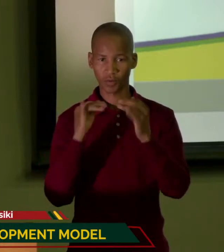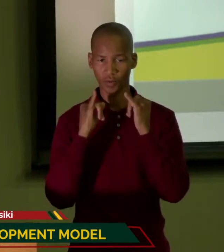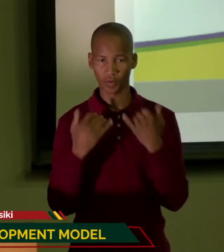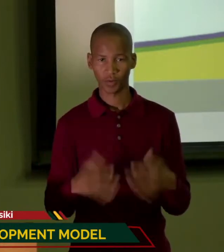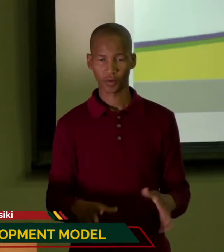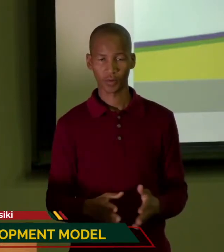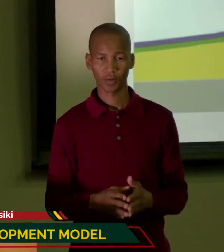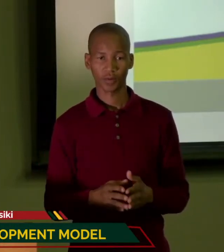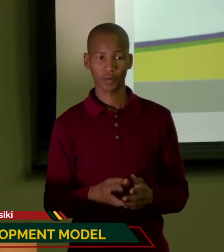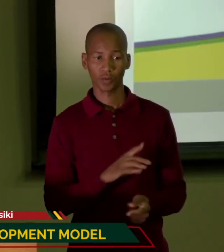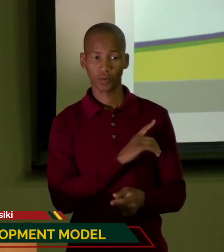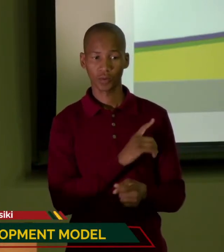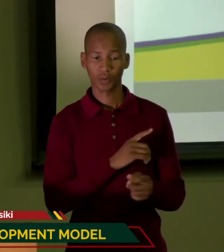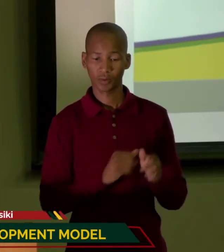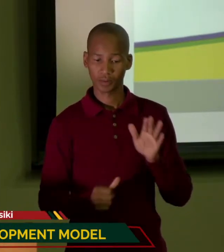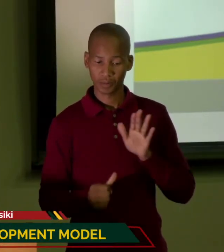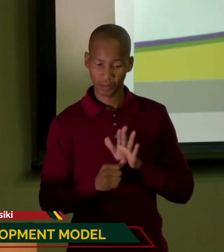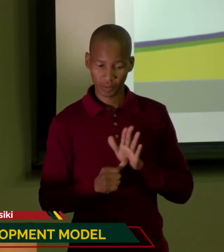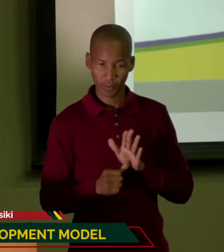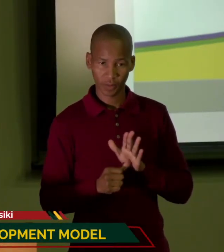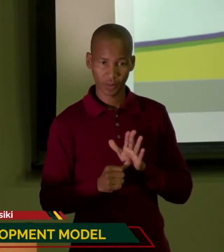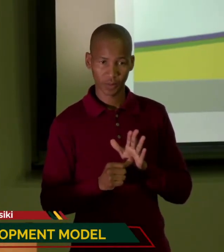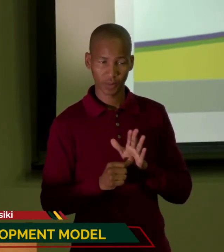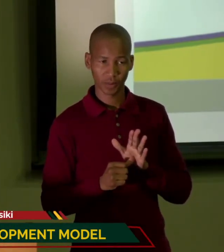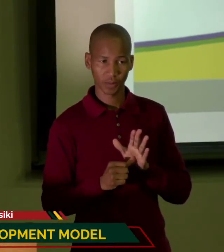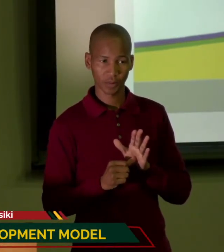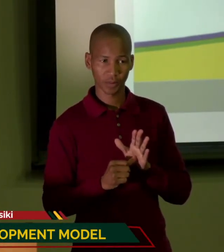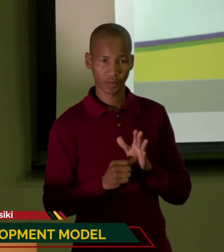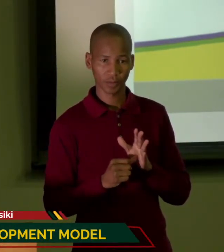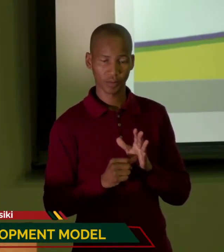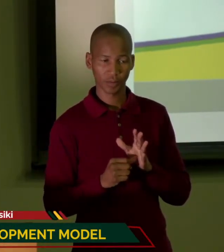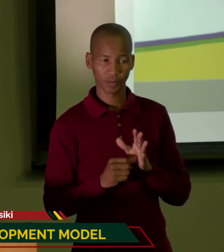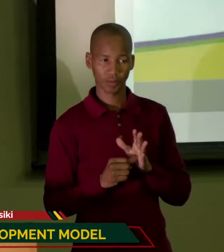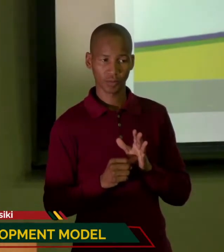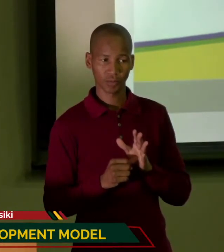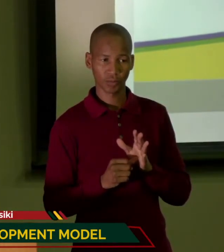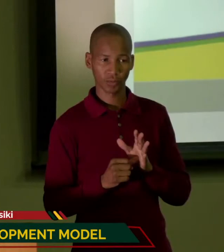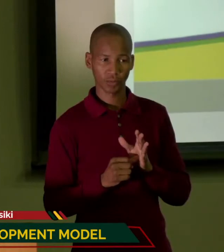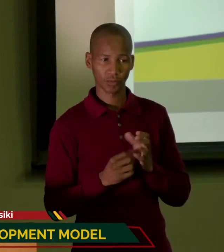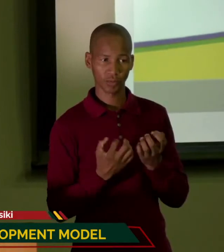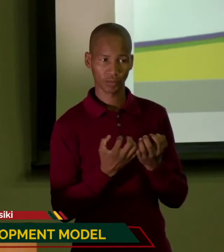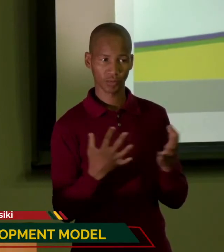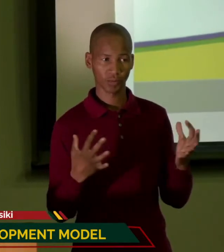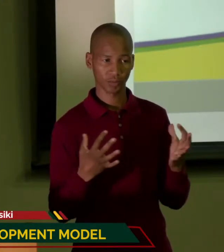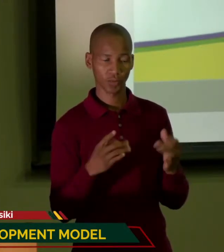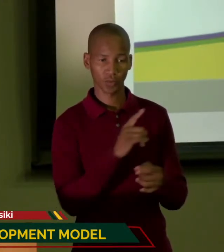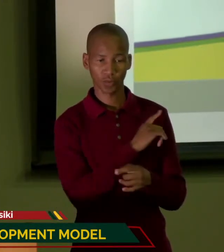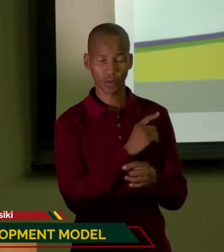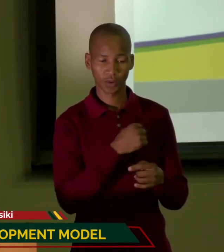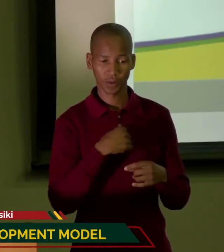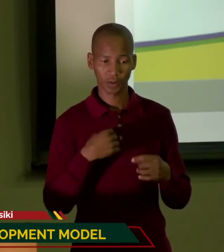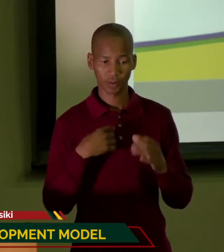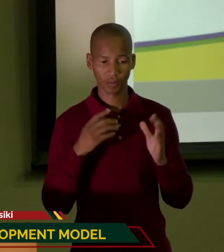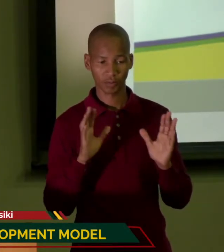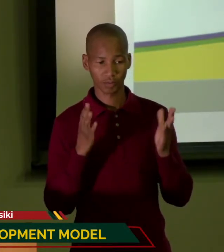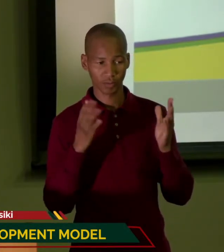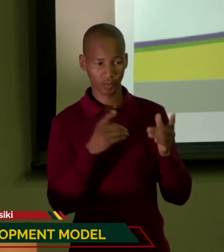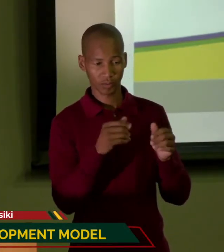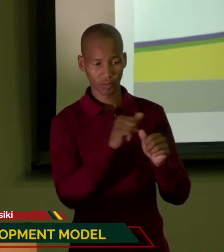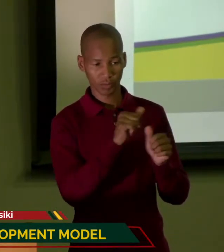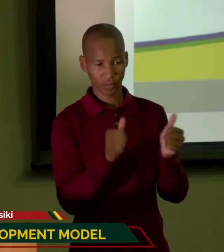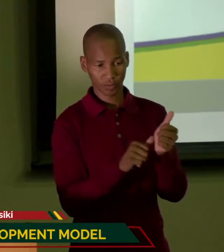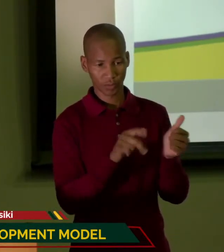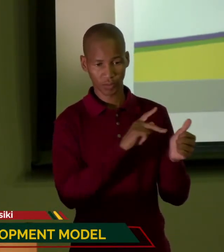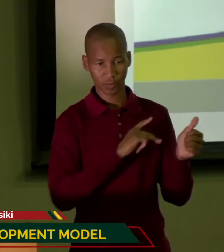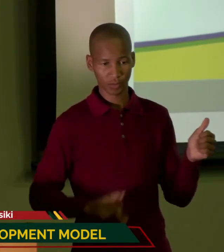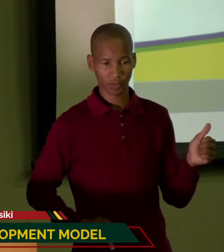this important gathering where we are hosting our Deputy President. Naye